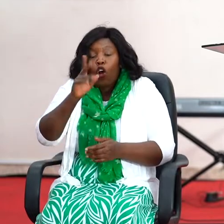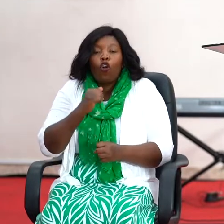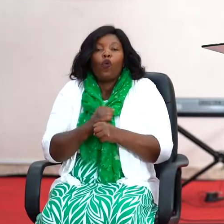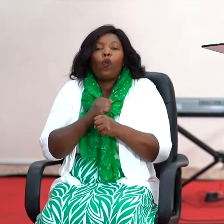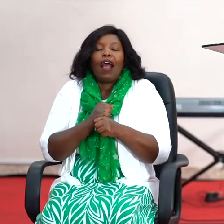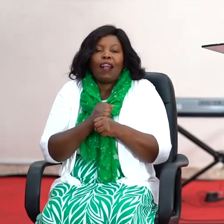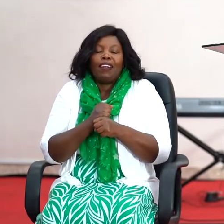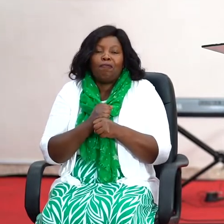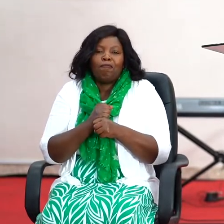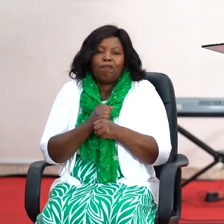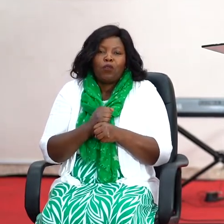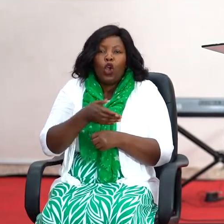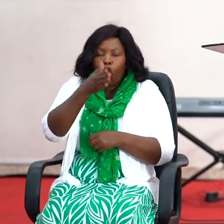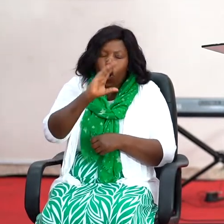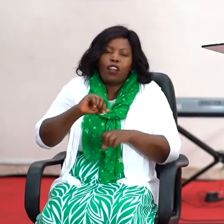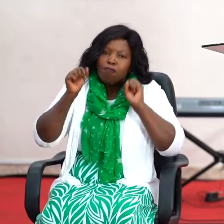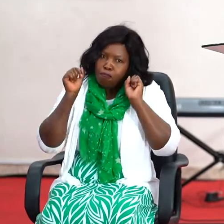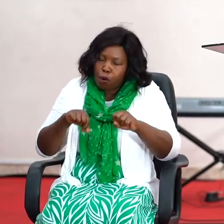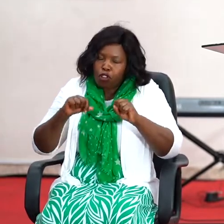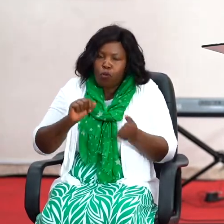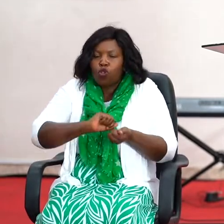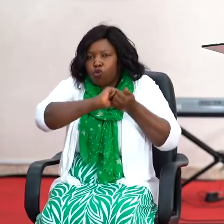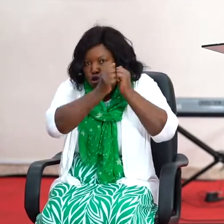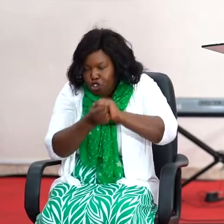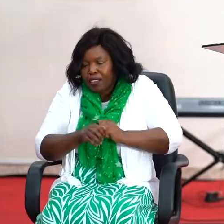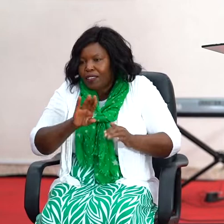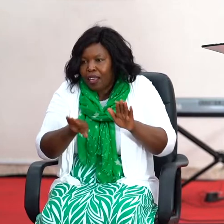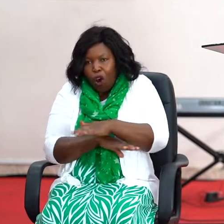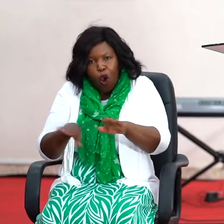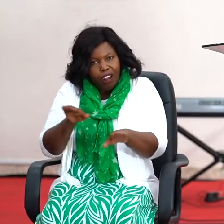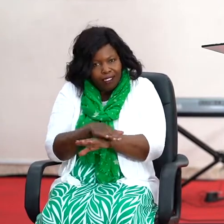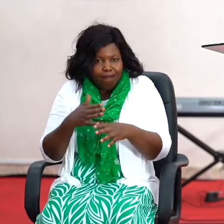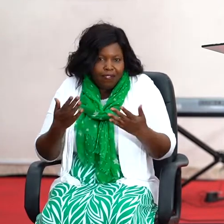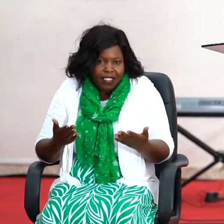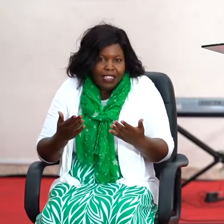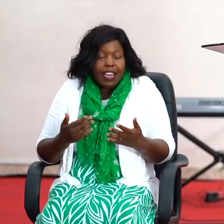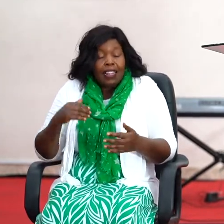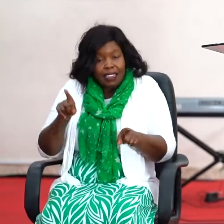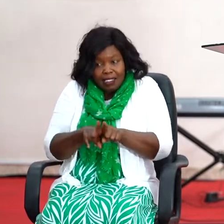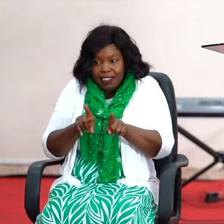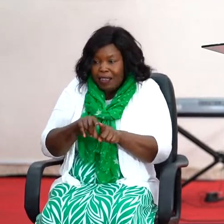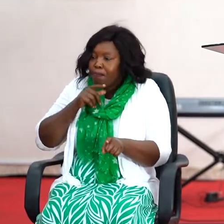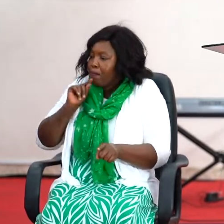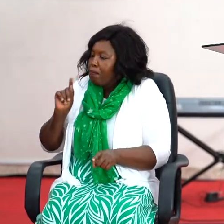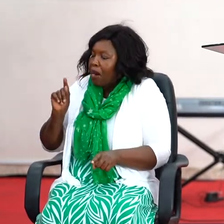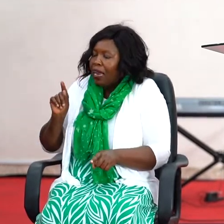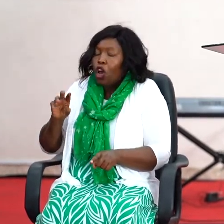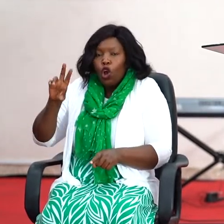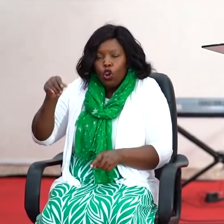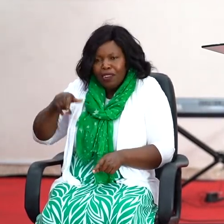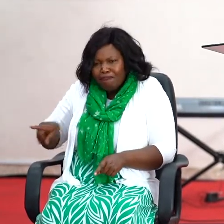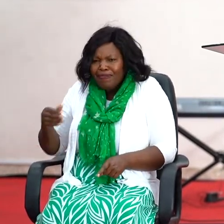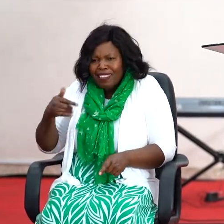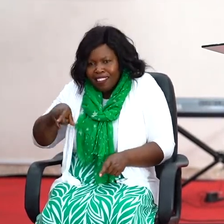something. God is able to change the situation. And so we see that this centurion, it was not him who was